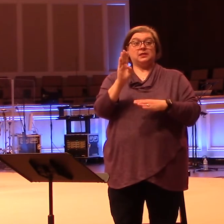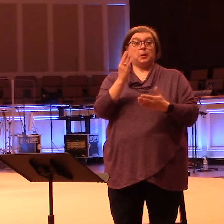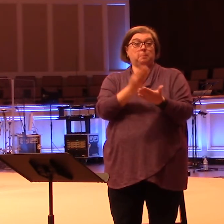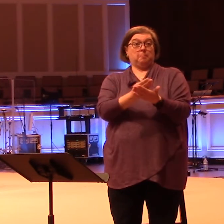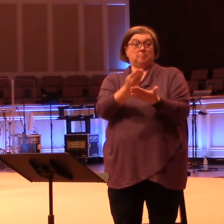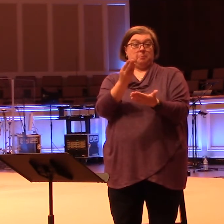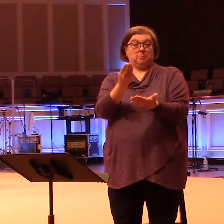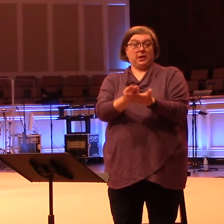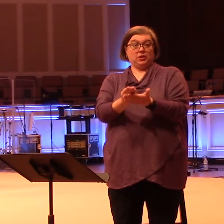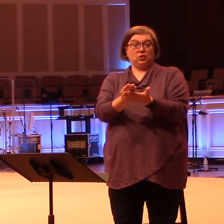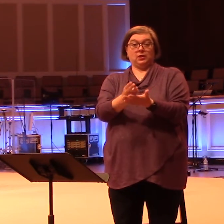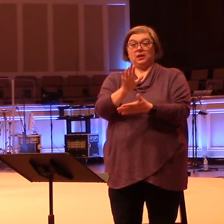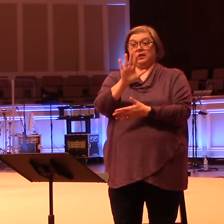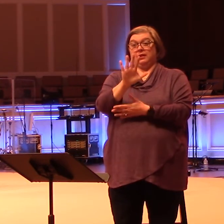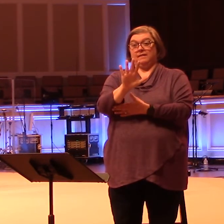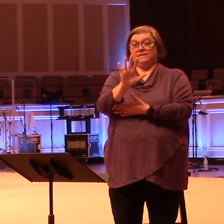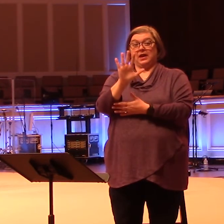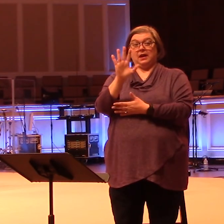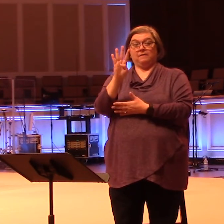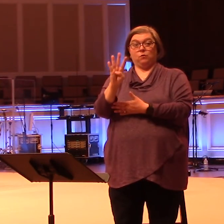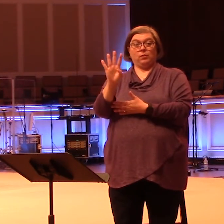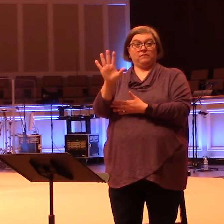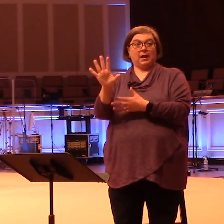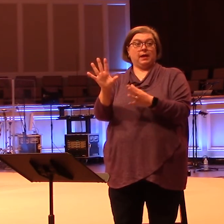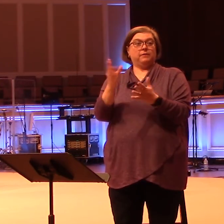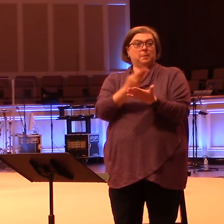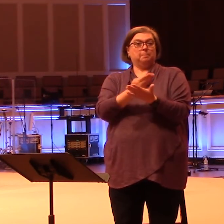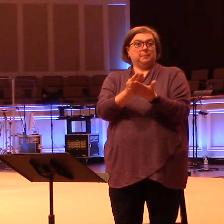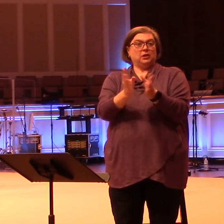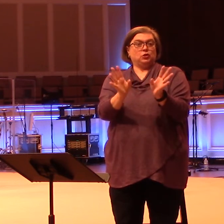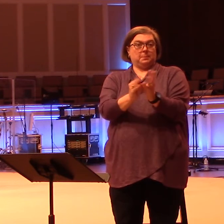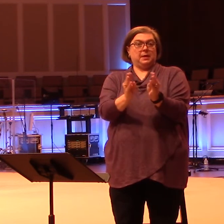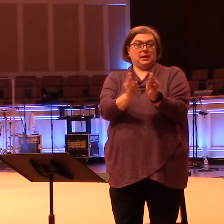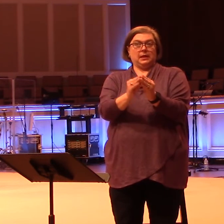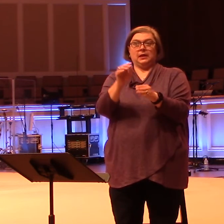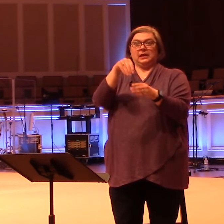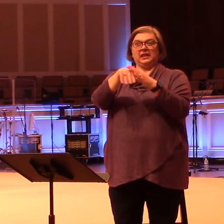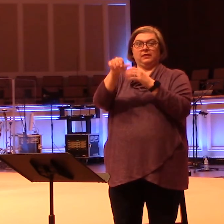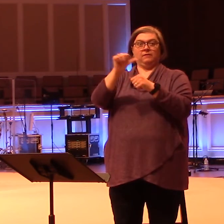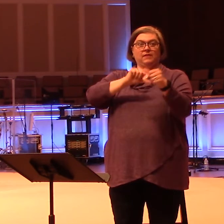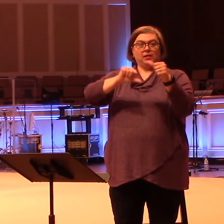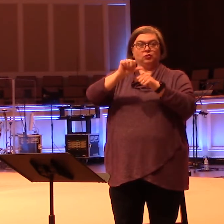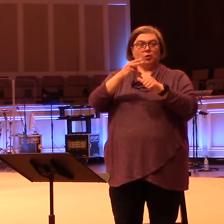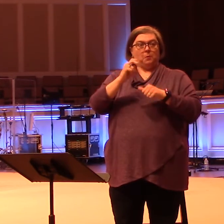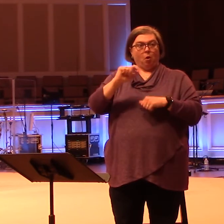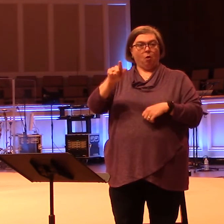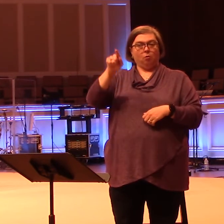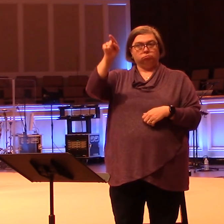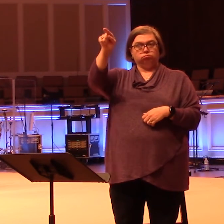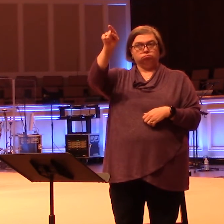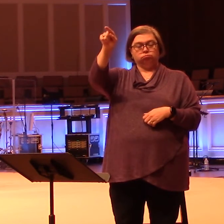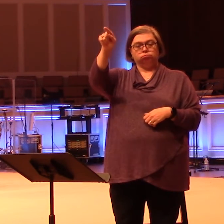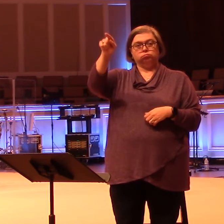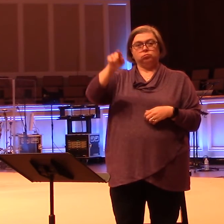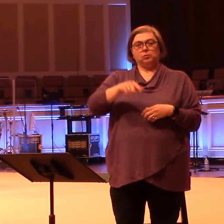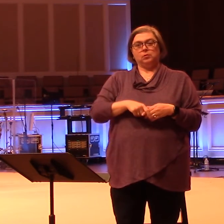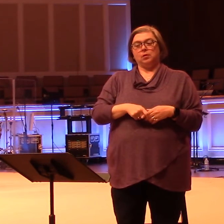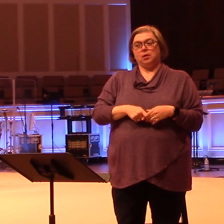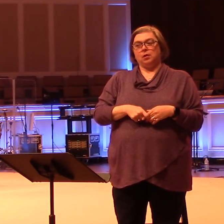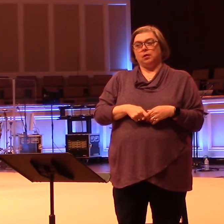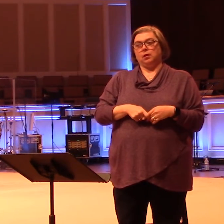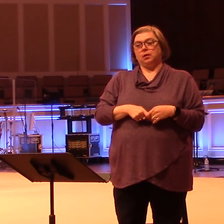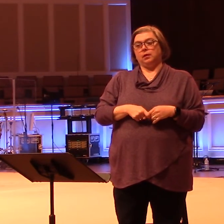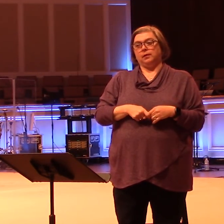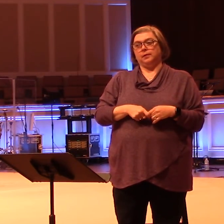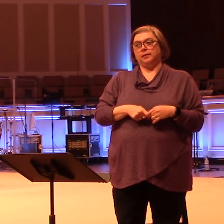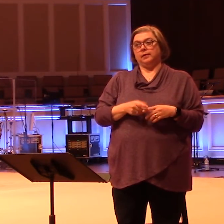be at 5:45 in the fellowship hall. But also let me invite you, if you don't have a Bible study that you're a part of that immediately follows